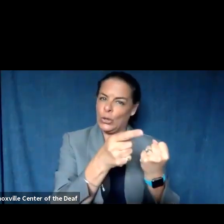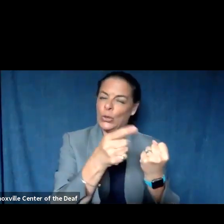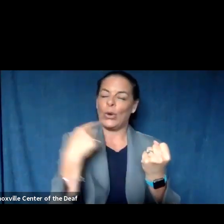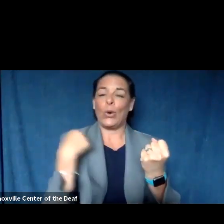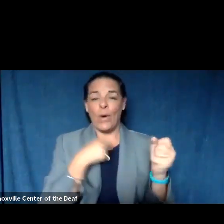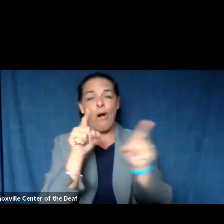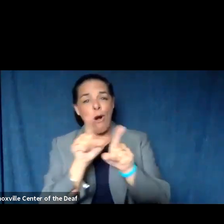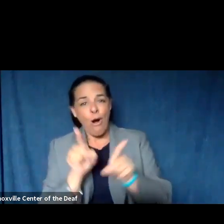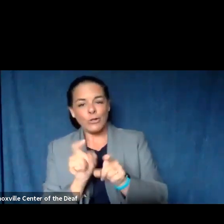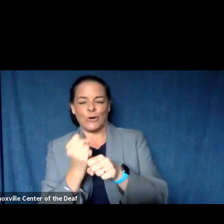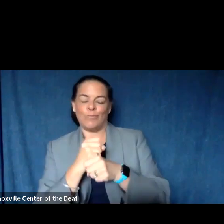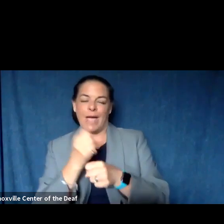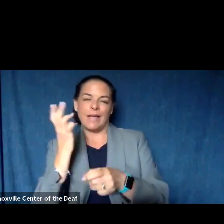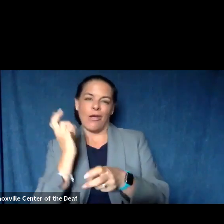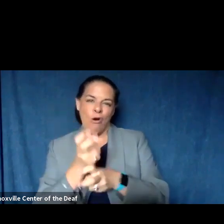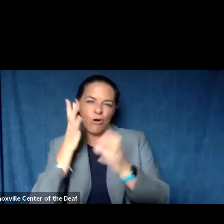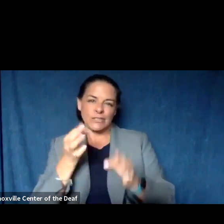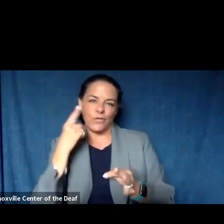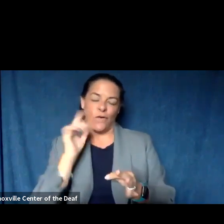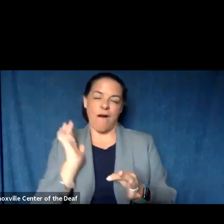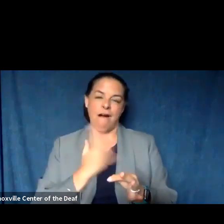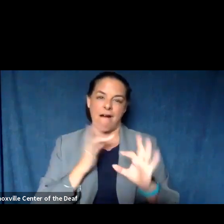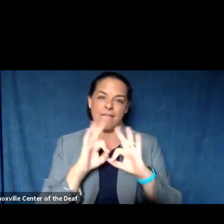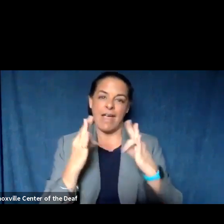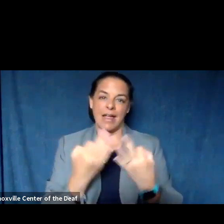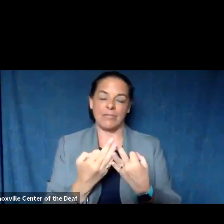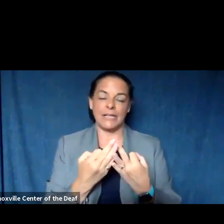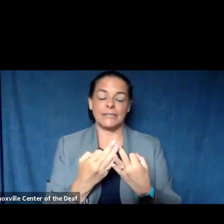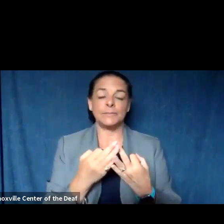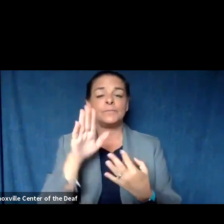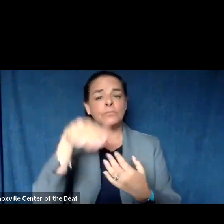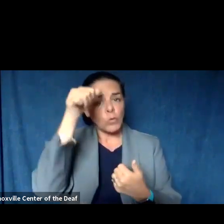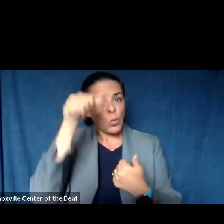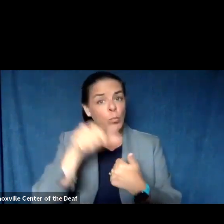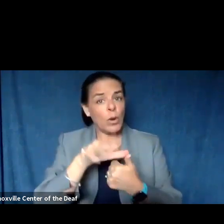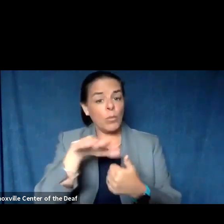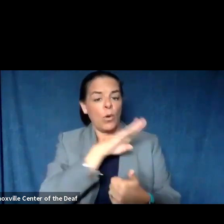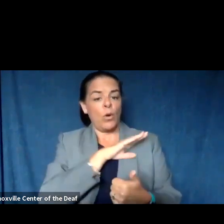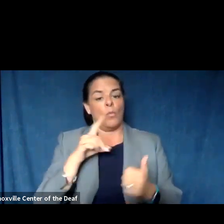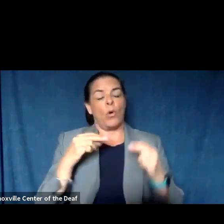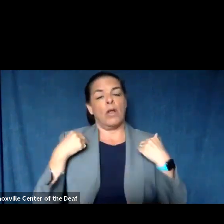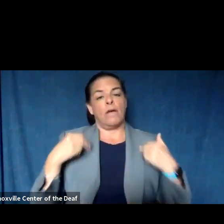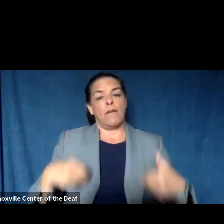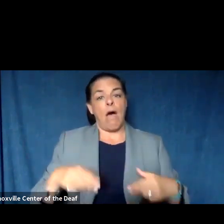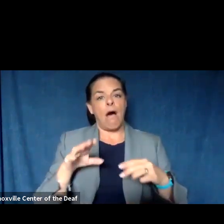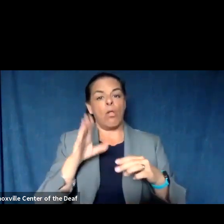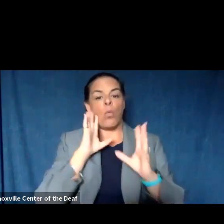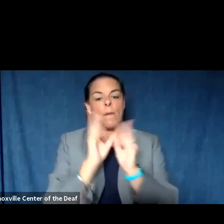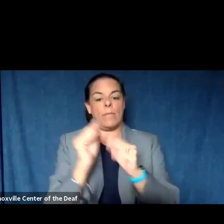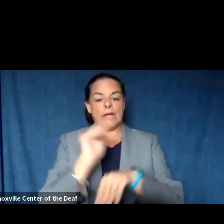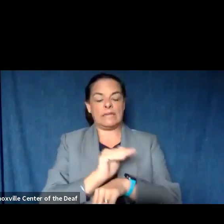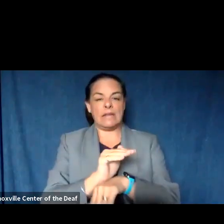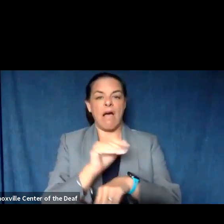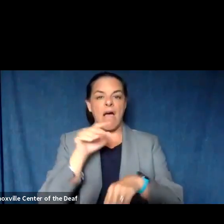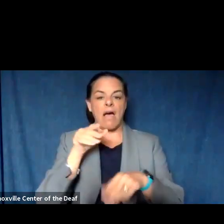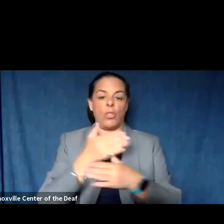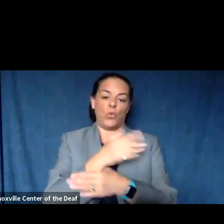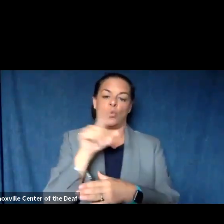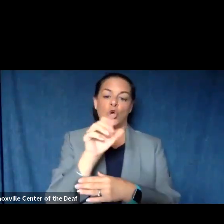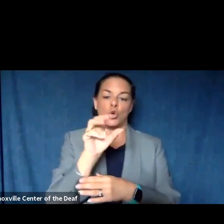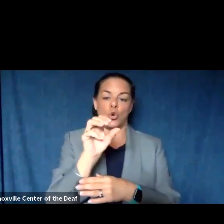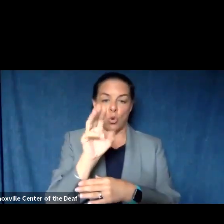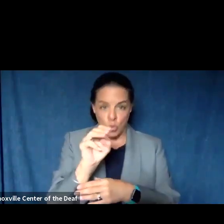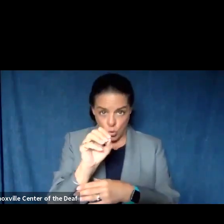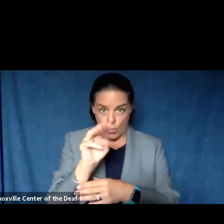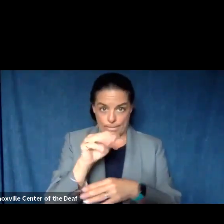for our families. As a reminder, the Board of Health meets tonight via Zoom at 5 p.m. The public may watch the